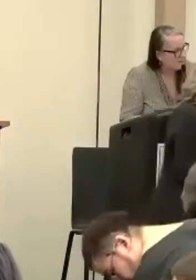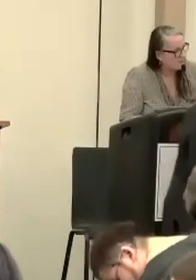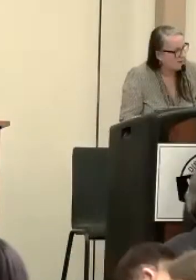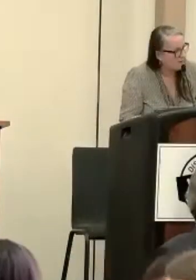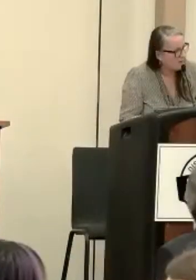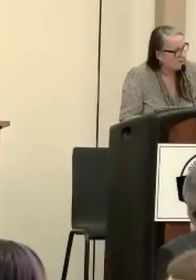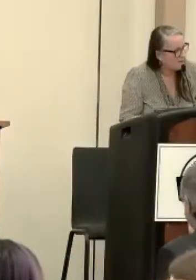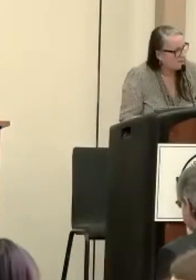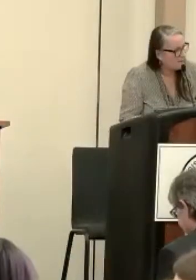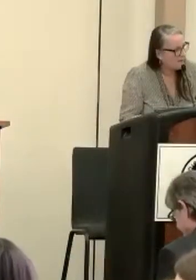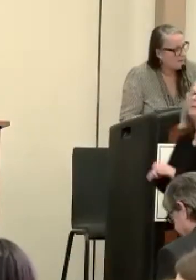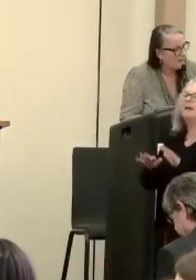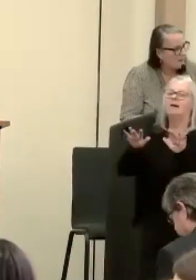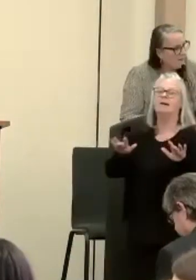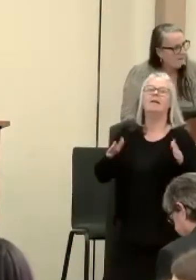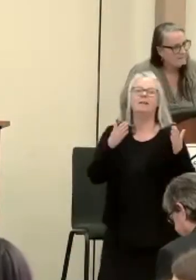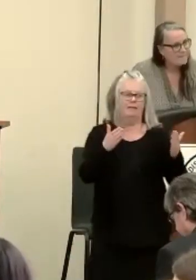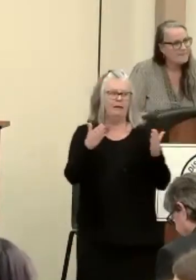Thanks, everyone.